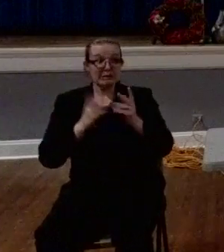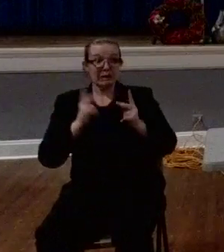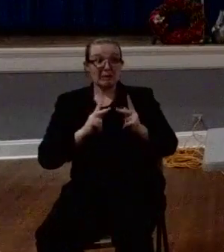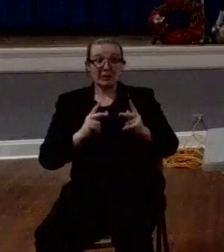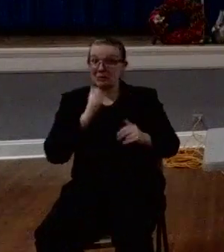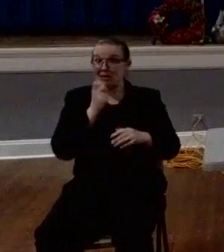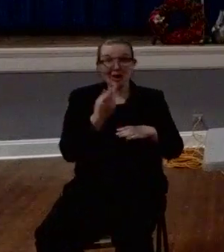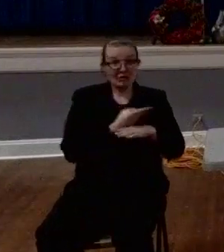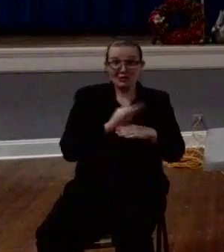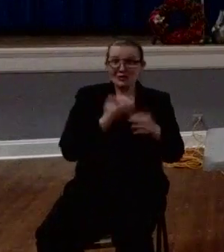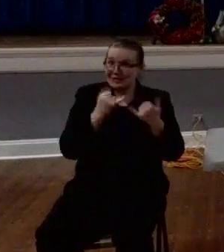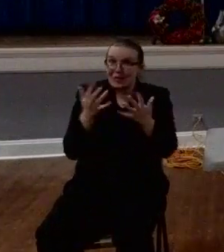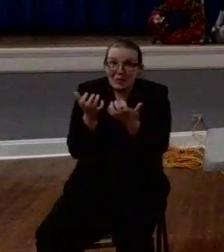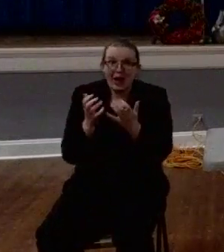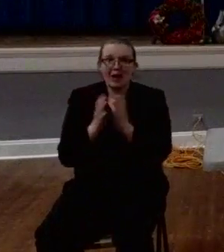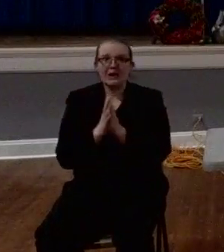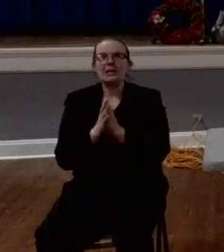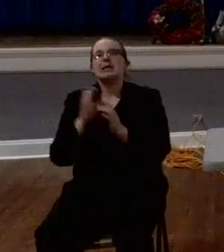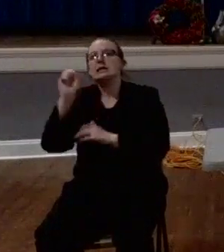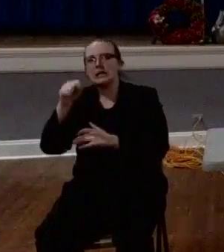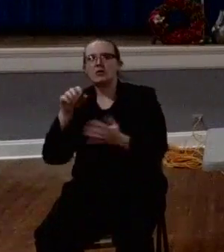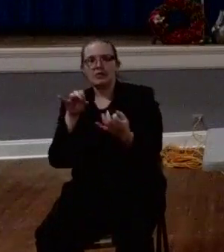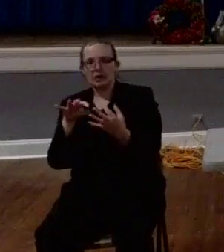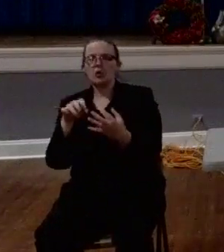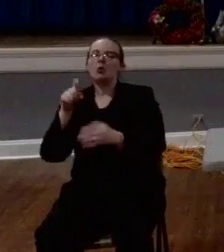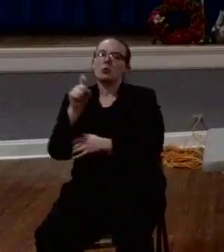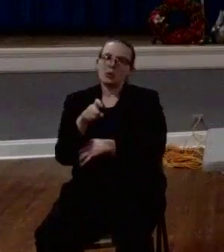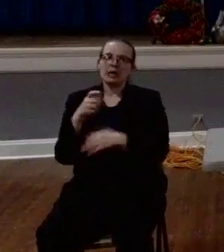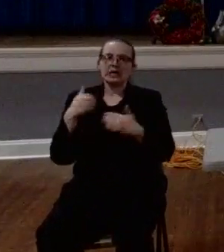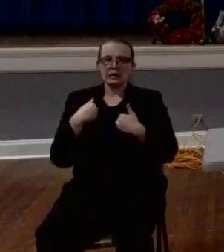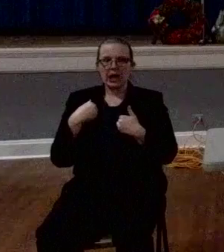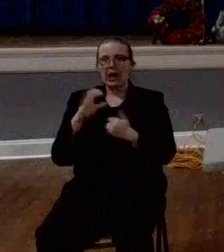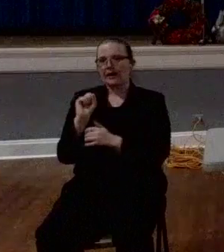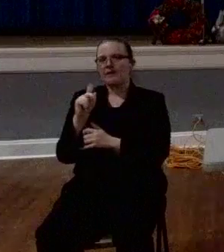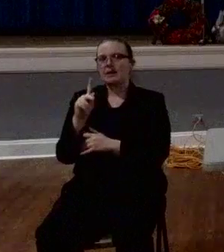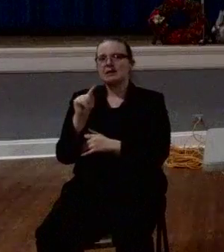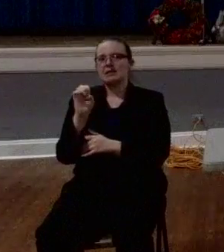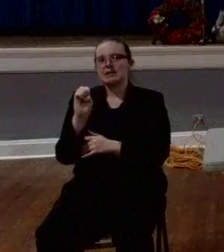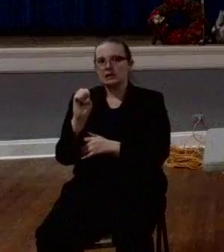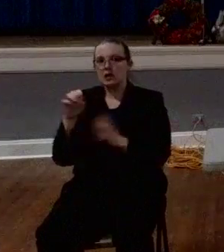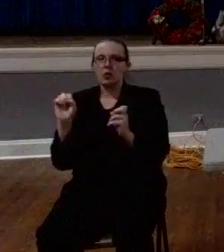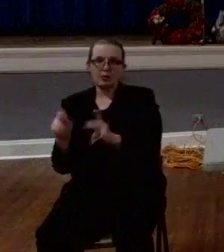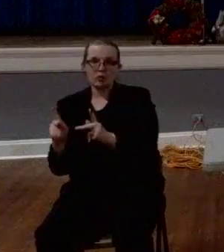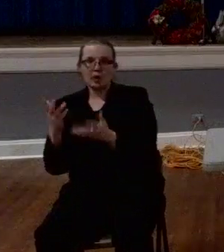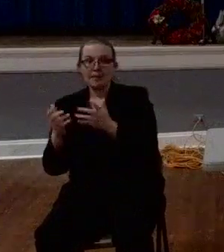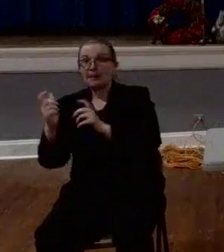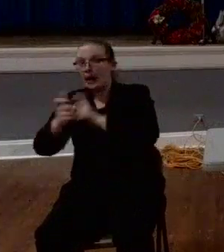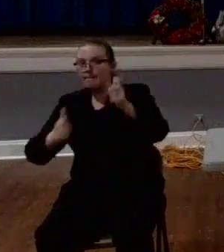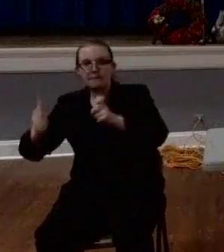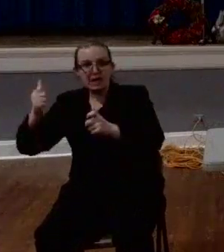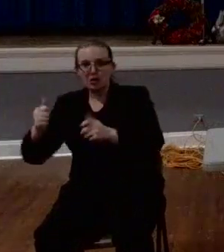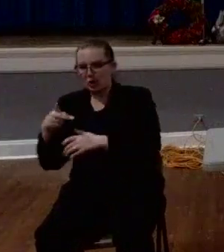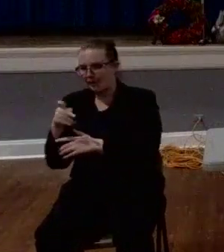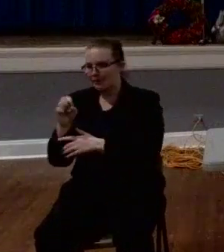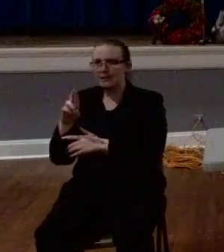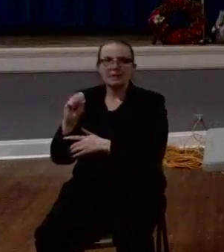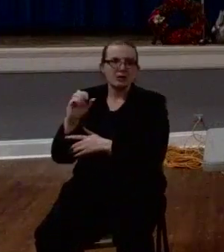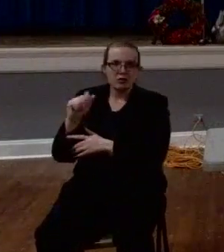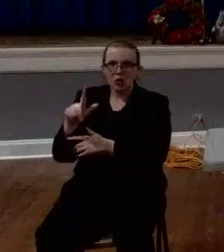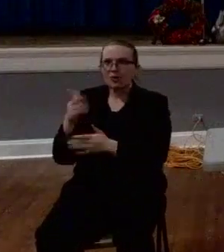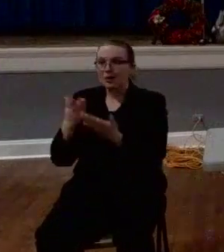not use it. When we receive feedback, yes, we think there needs to be skate opportunity, maybe not bigger than what's at Pearsall, or maybe less.